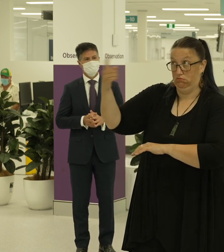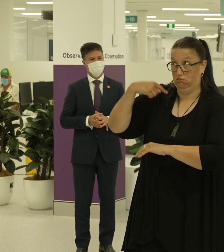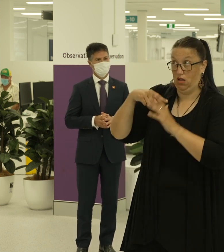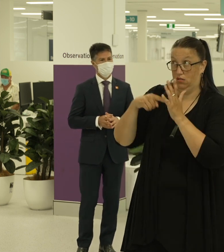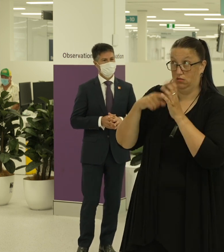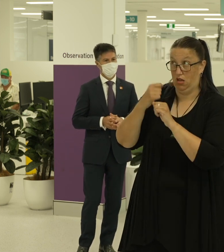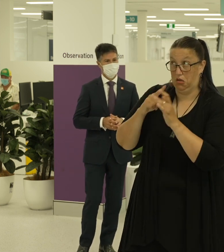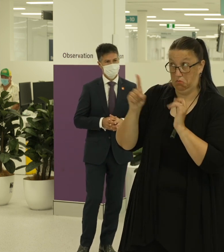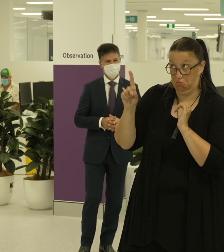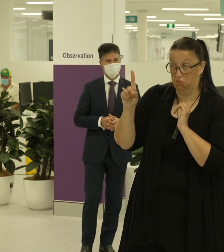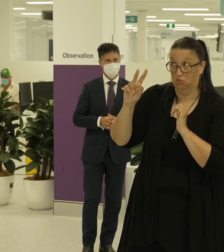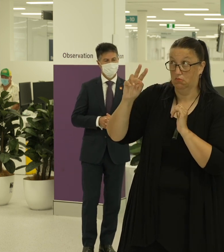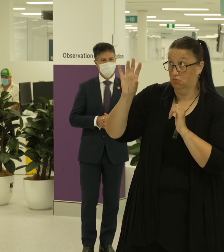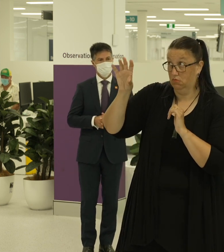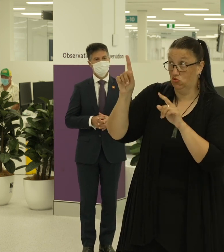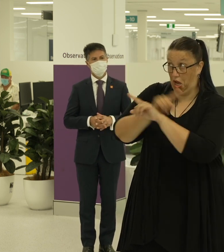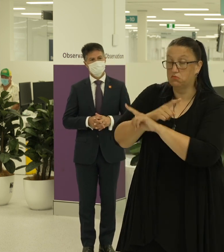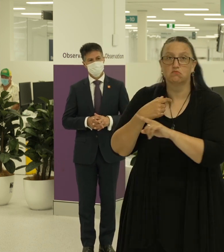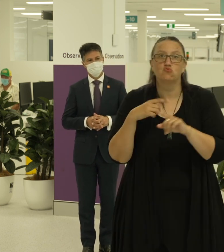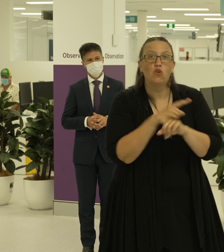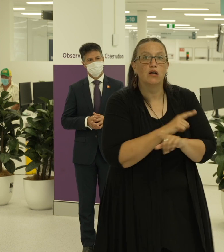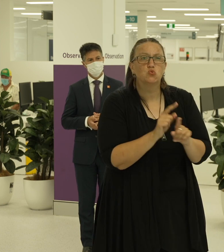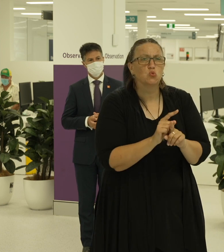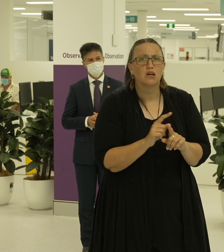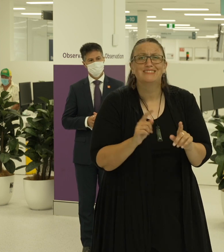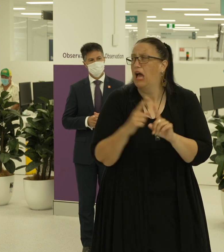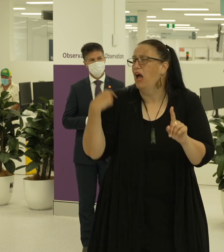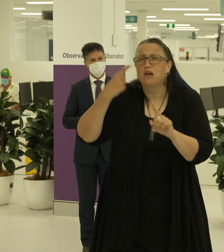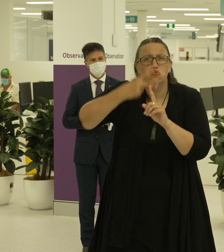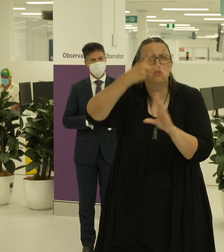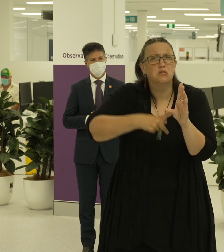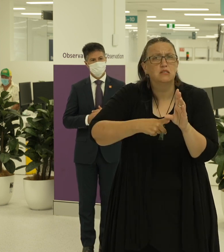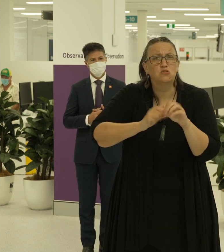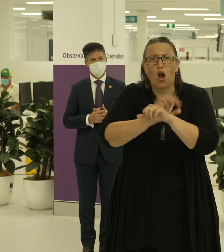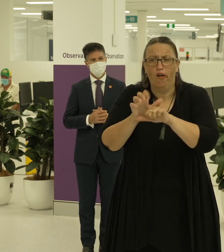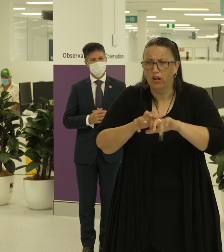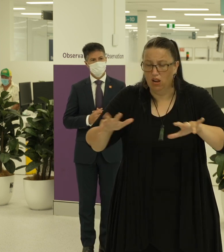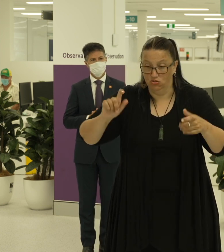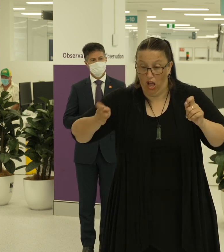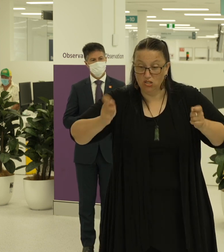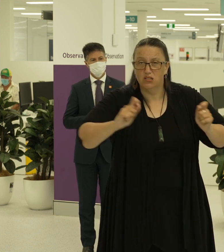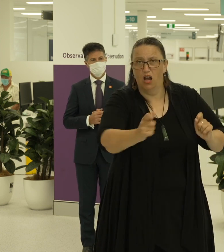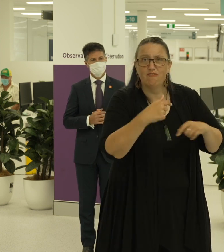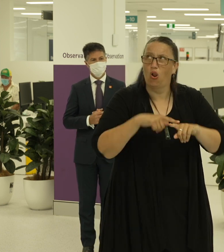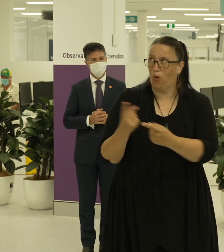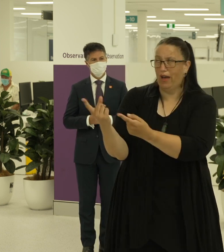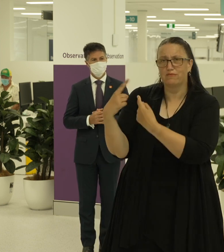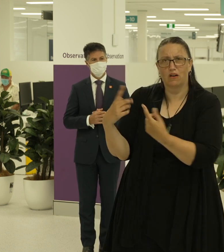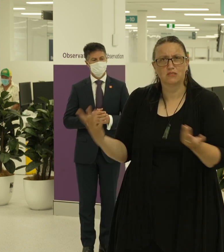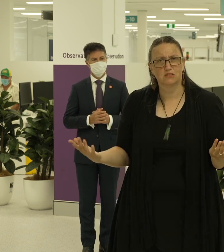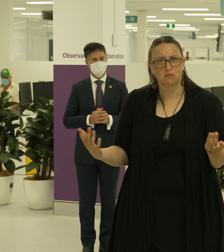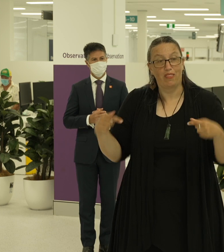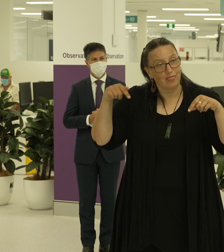we will always adjust our settings as we have during the entire pandemic. But this government cannot be more clear in relation